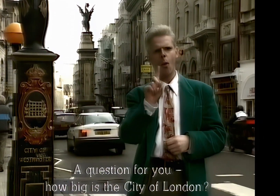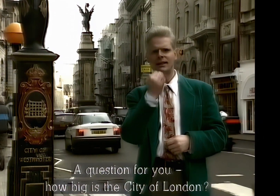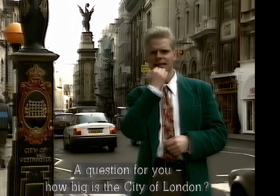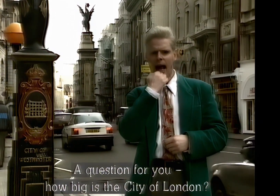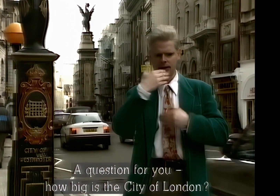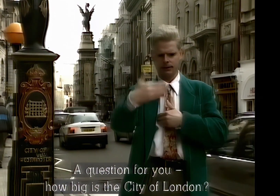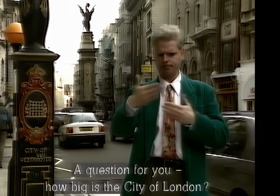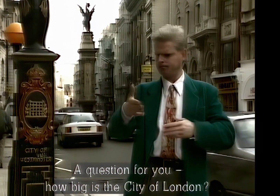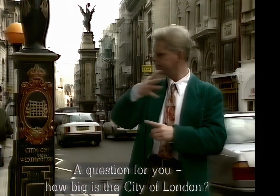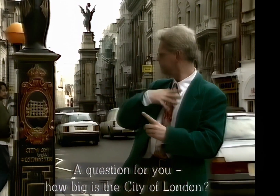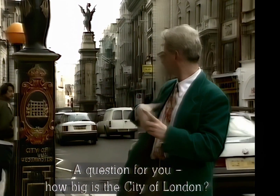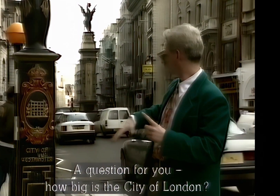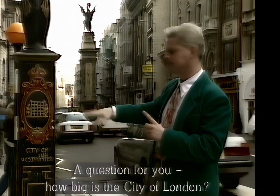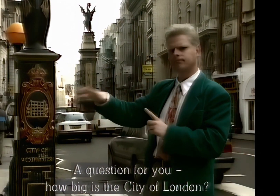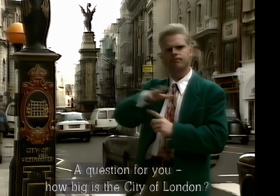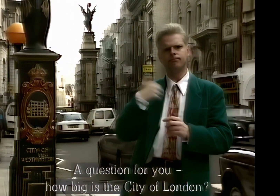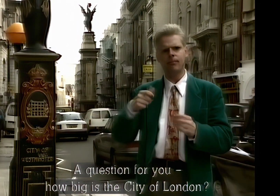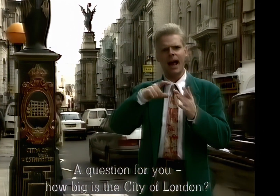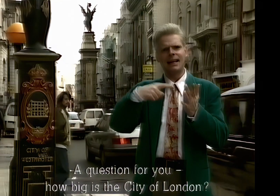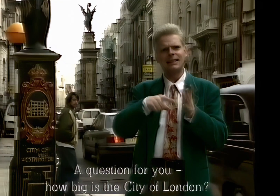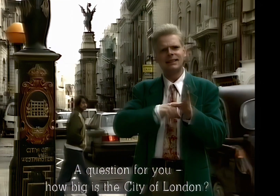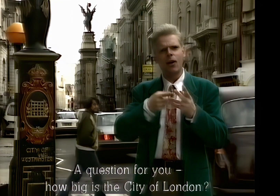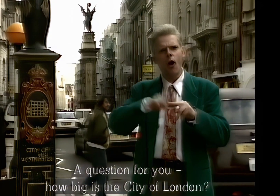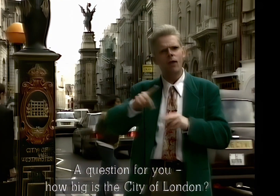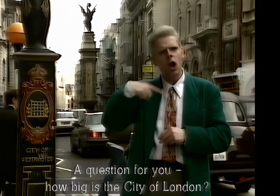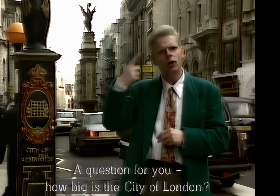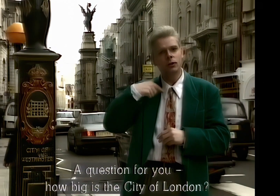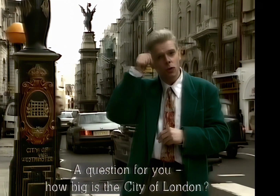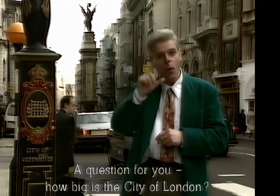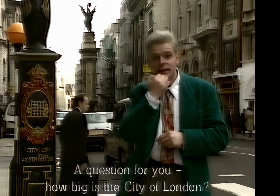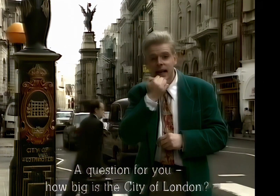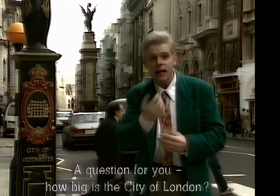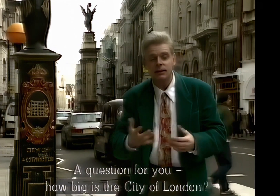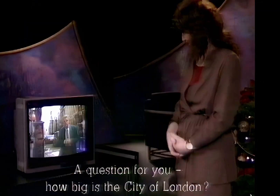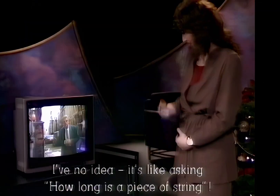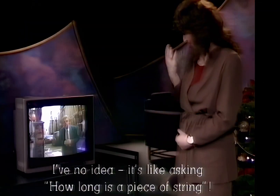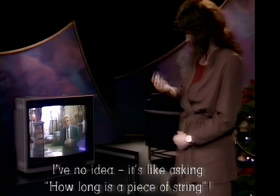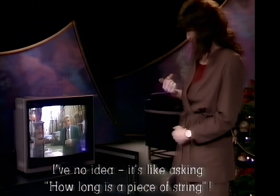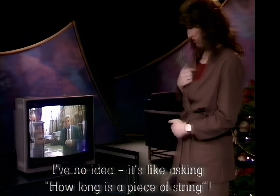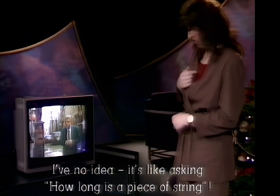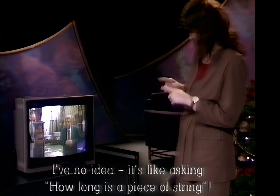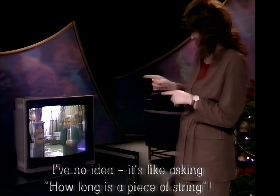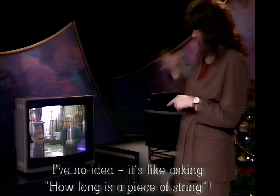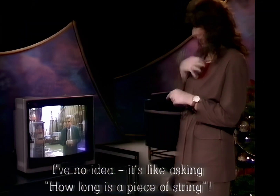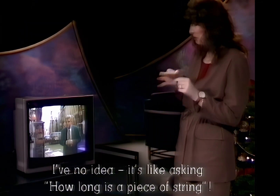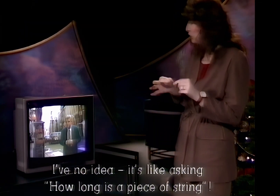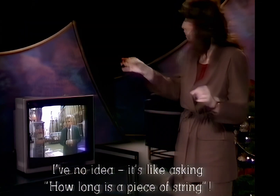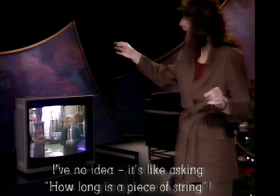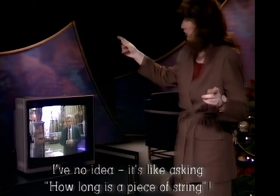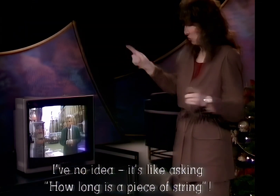Can you tell me how big is the City of London? Any idea what size it is? I've no idea.